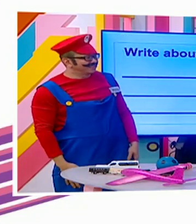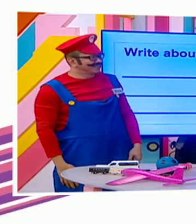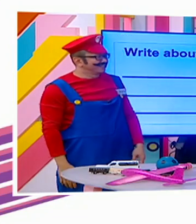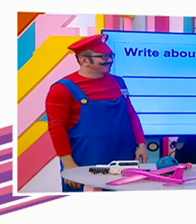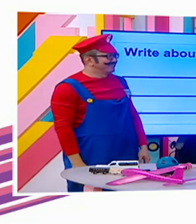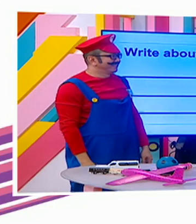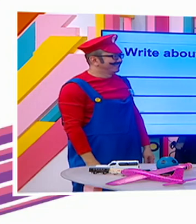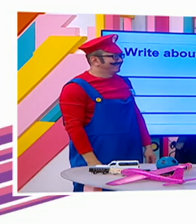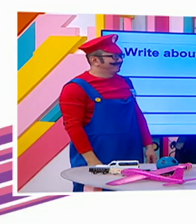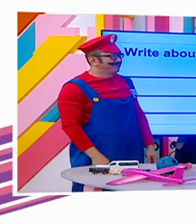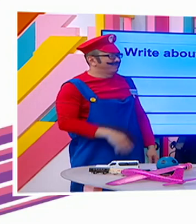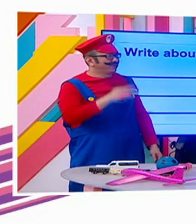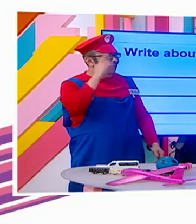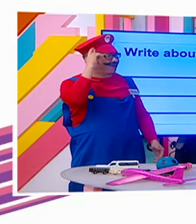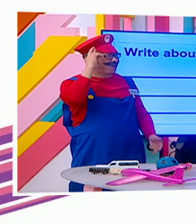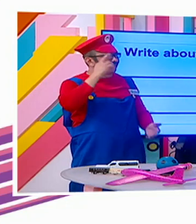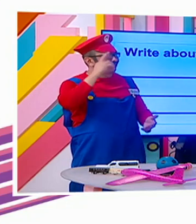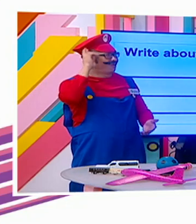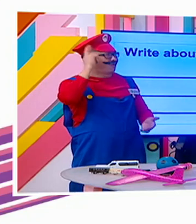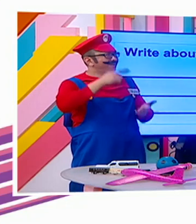right. Okay, so...